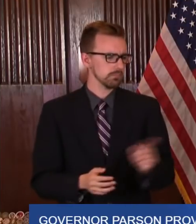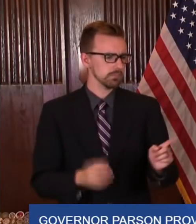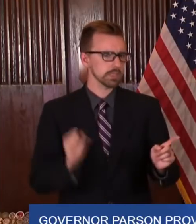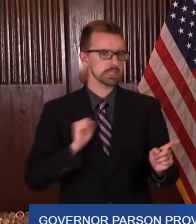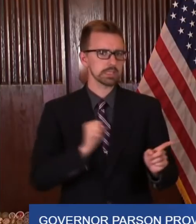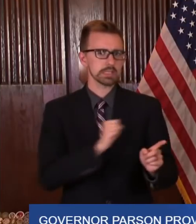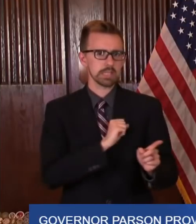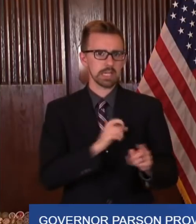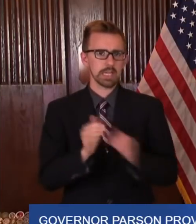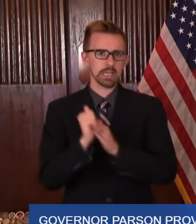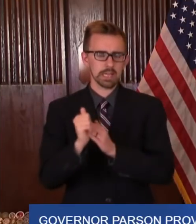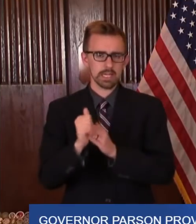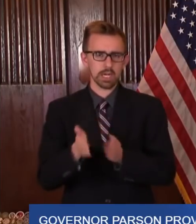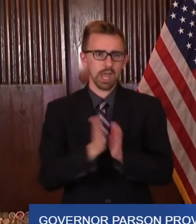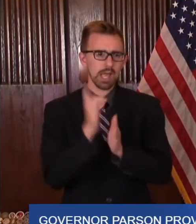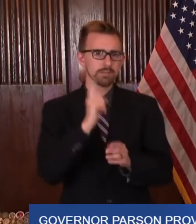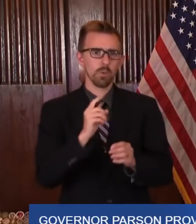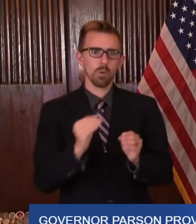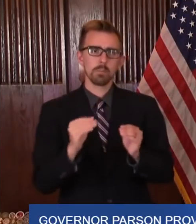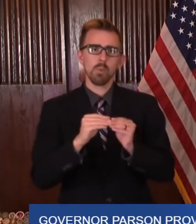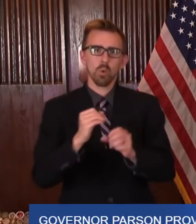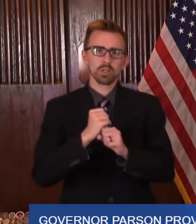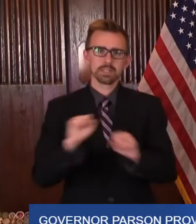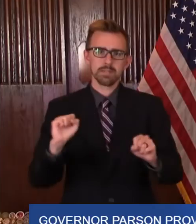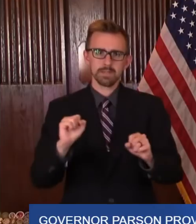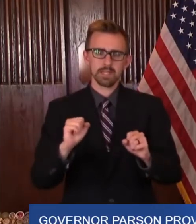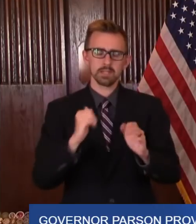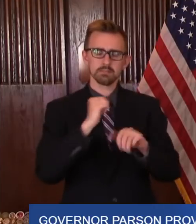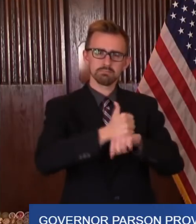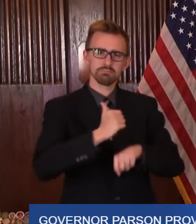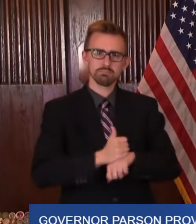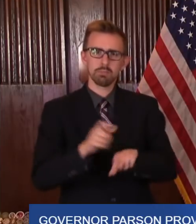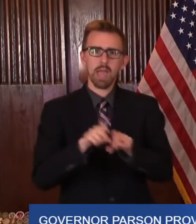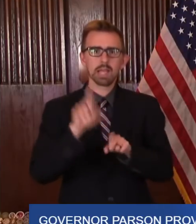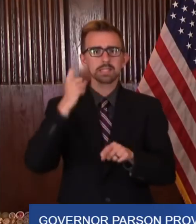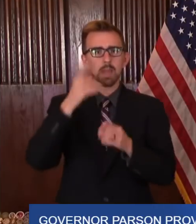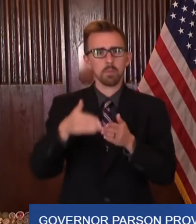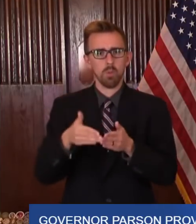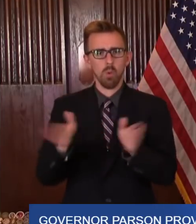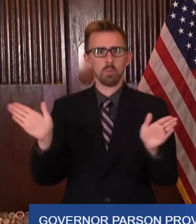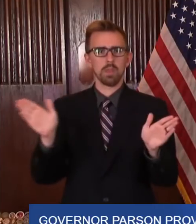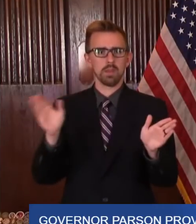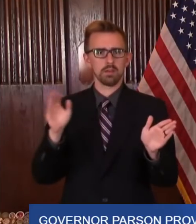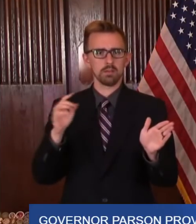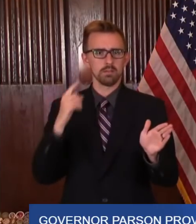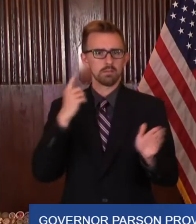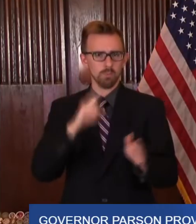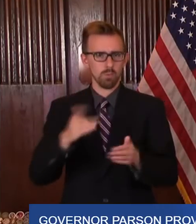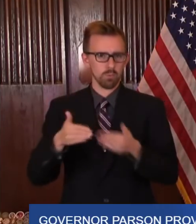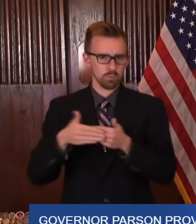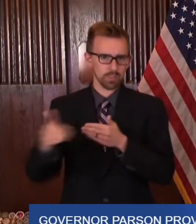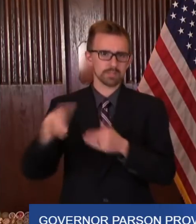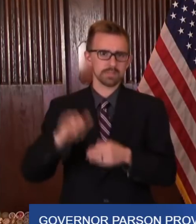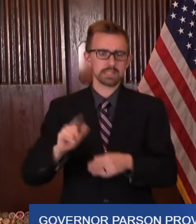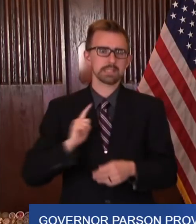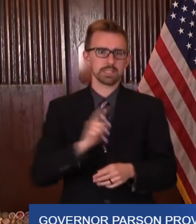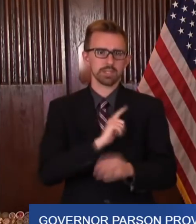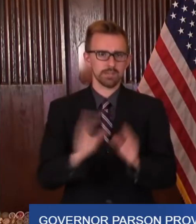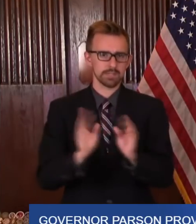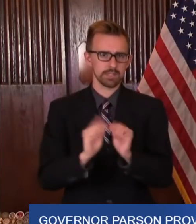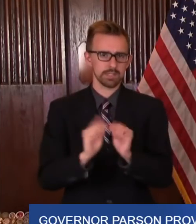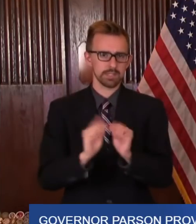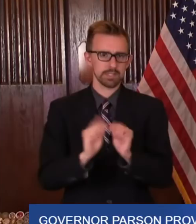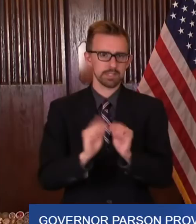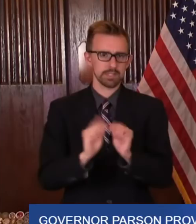additional safety protocols to be taken as the Capitol opens back up to the public for the remainder of the legislative session. He believes anyone entering